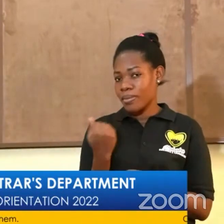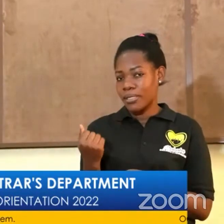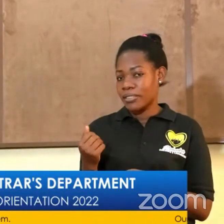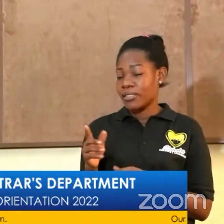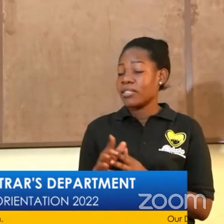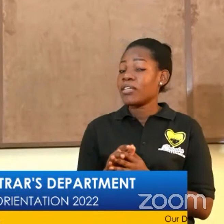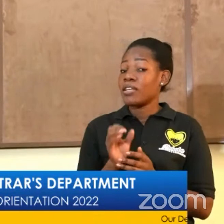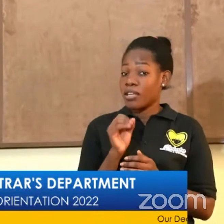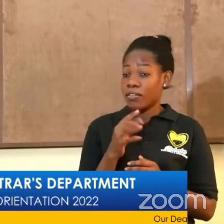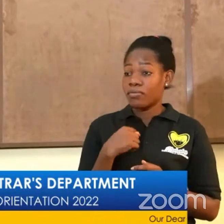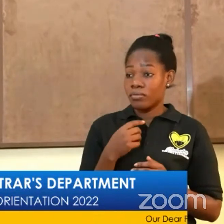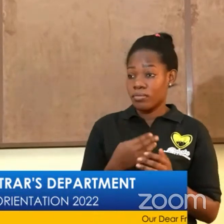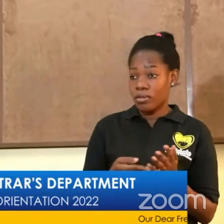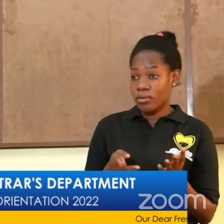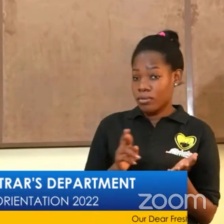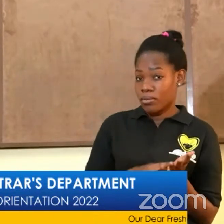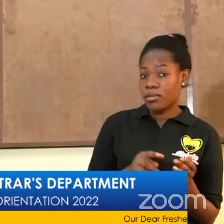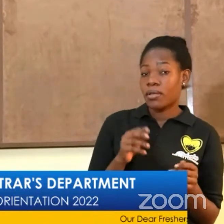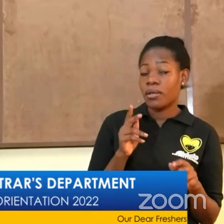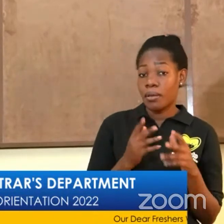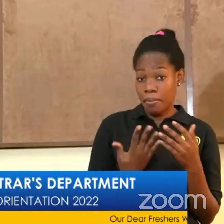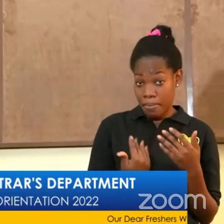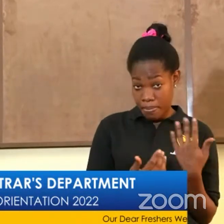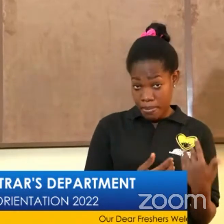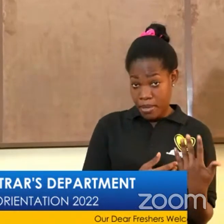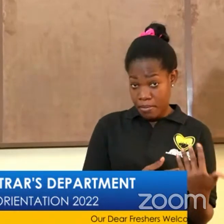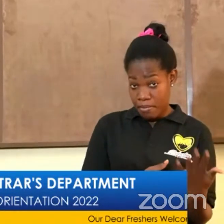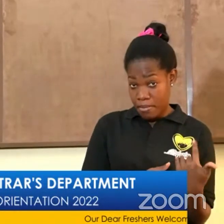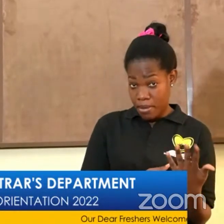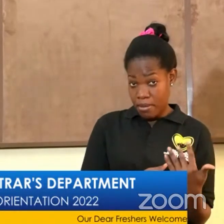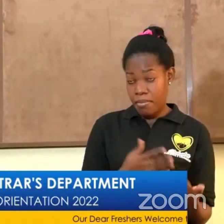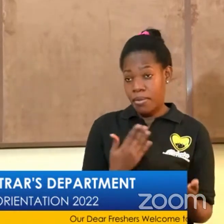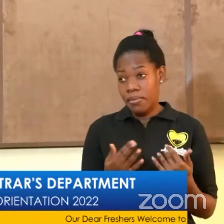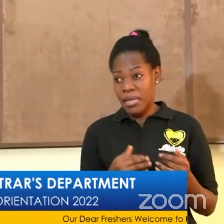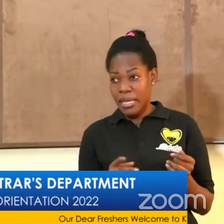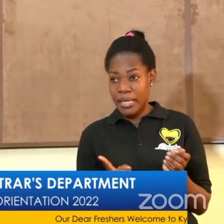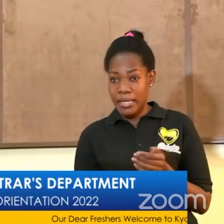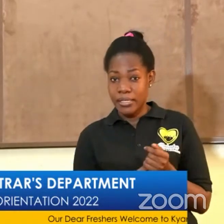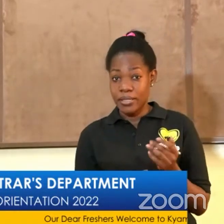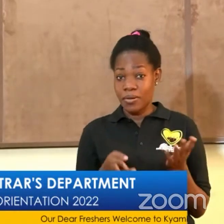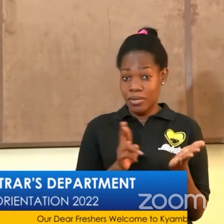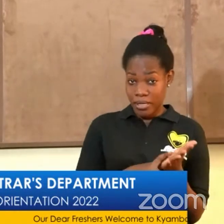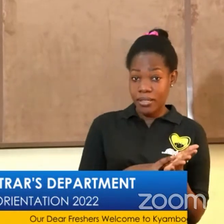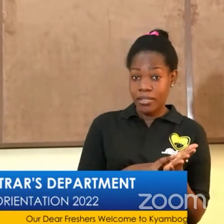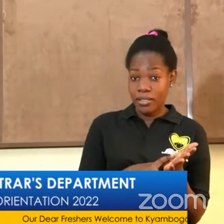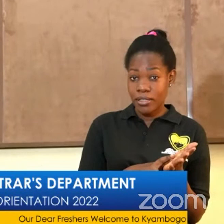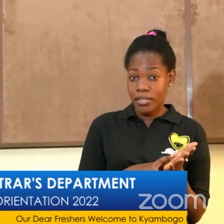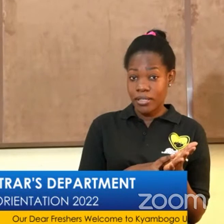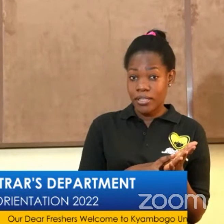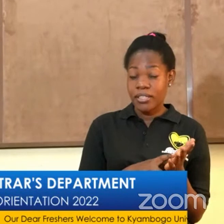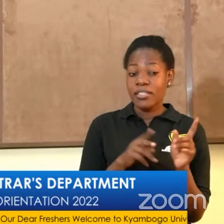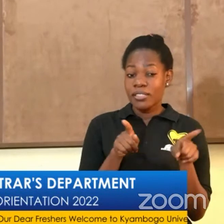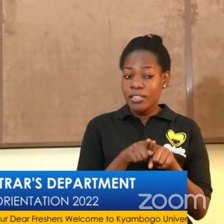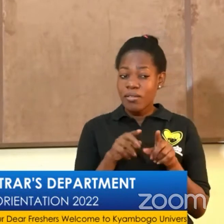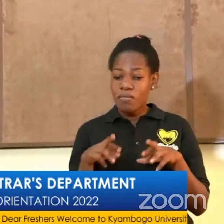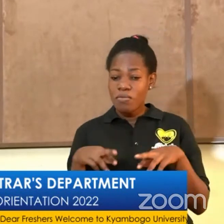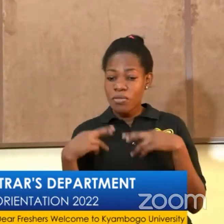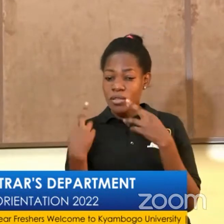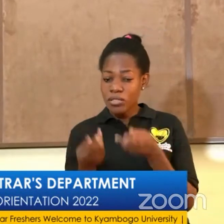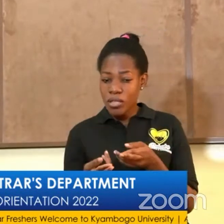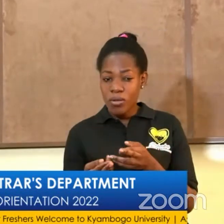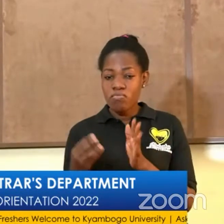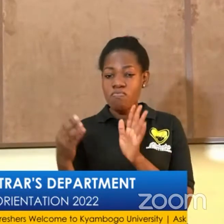If I receipt a paper, I get a retake, will the results be shown on my